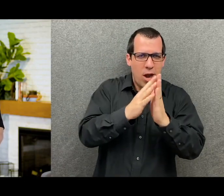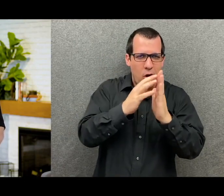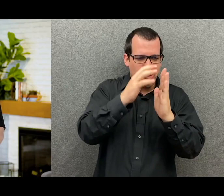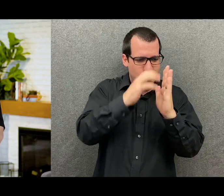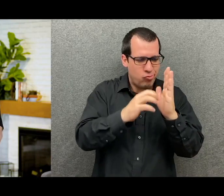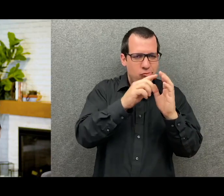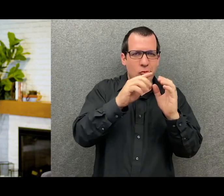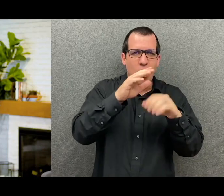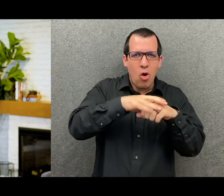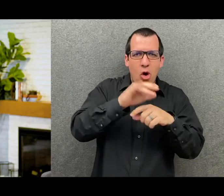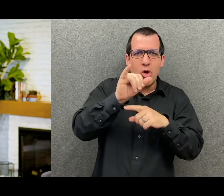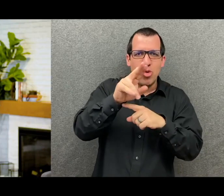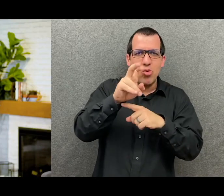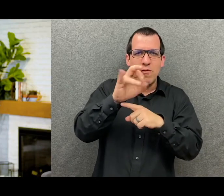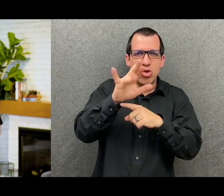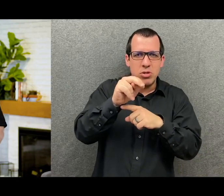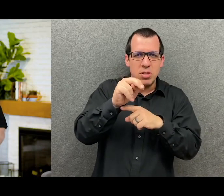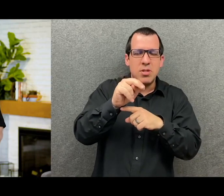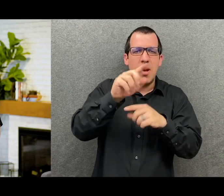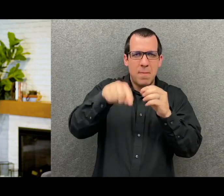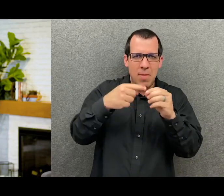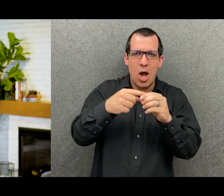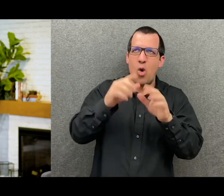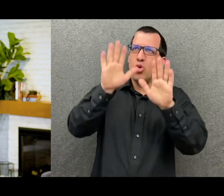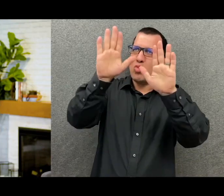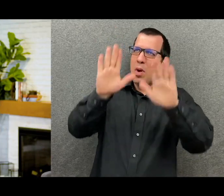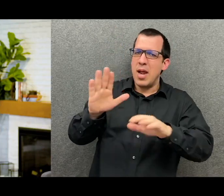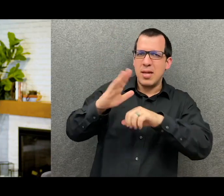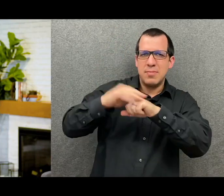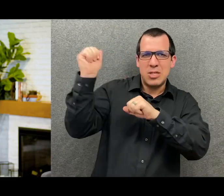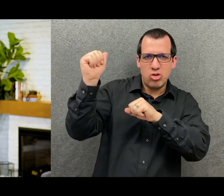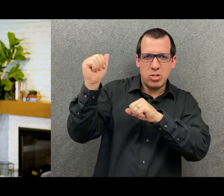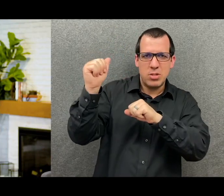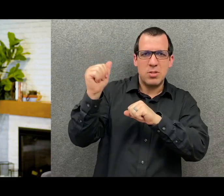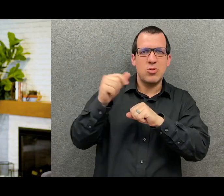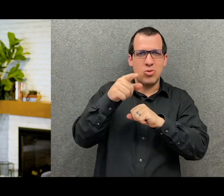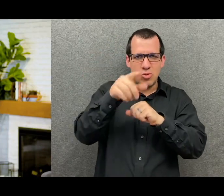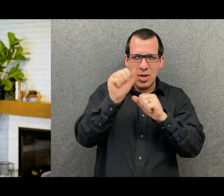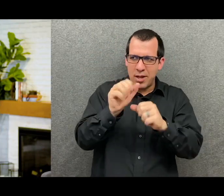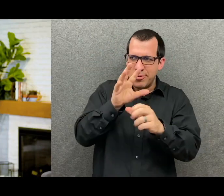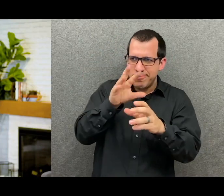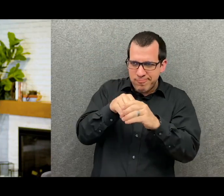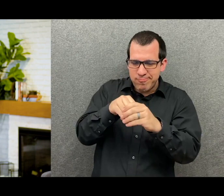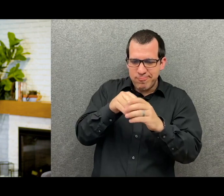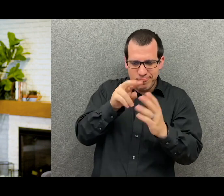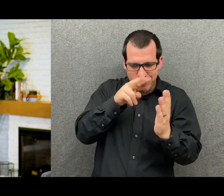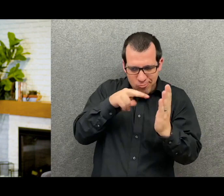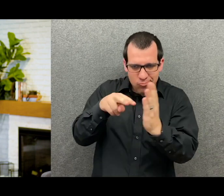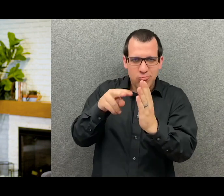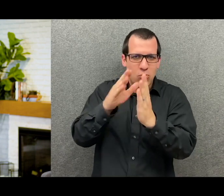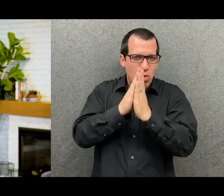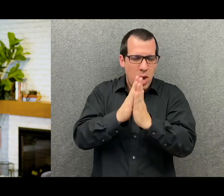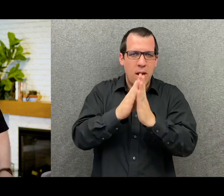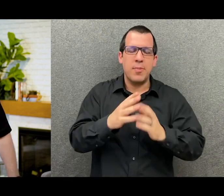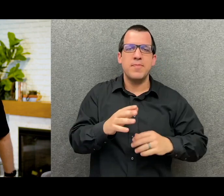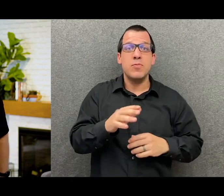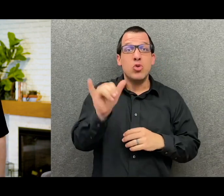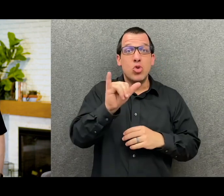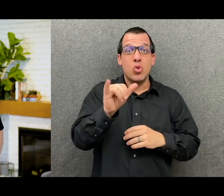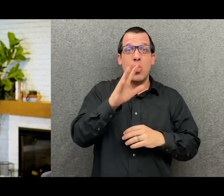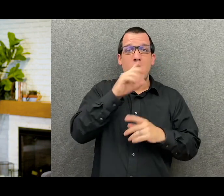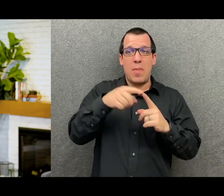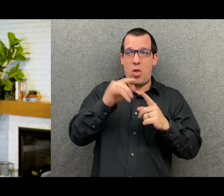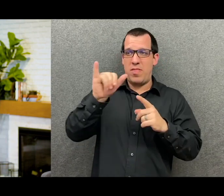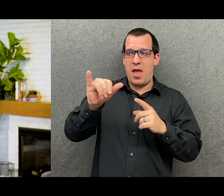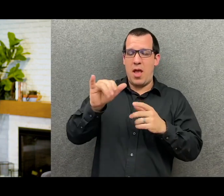use to pray and reflect specifically on the Great Commission. Also, I want to point you